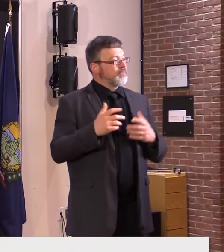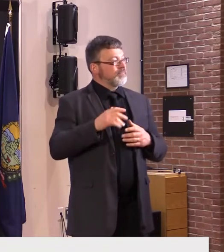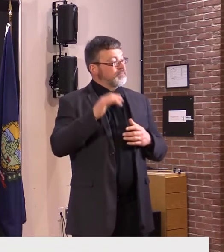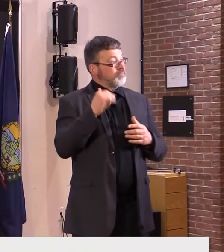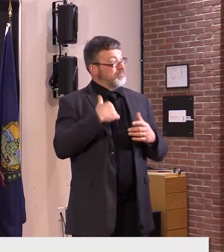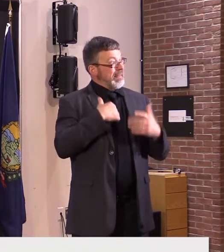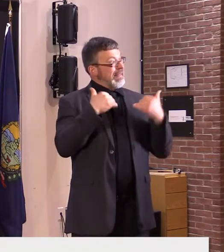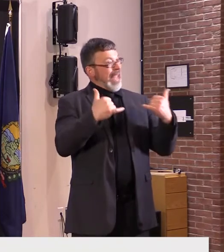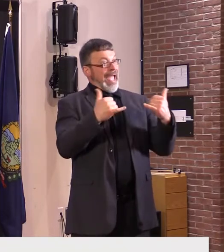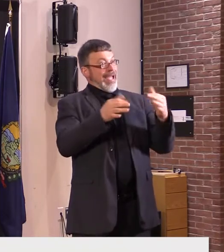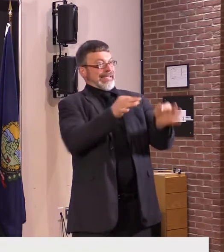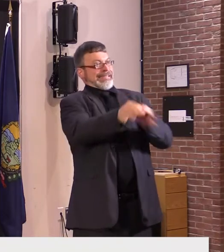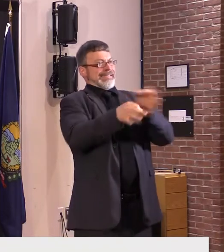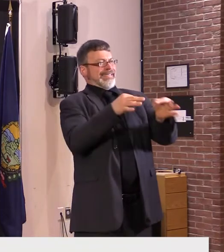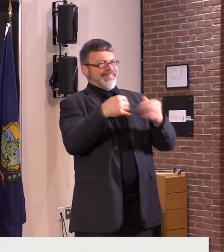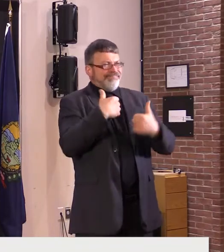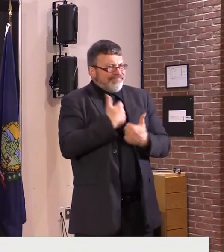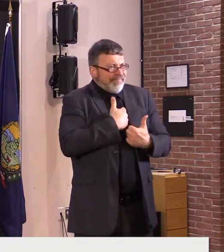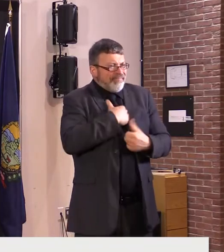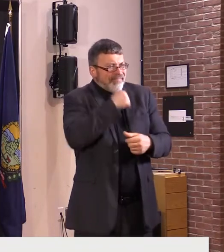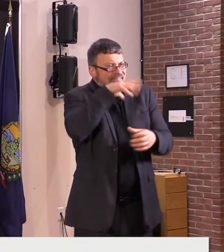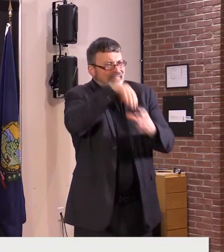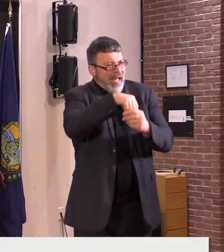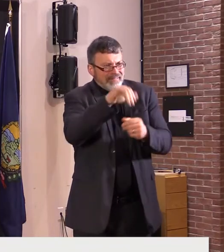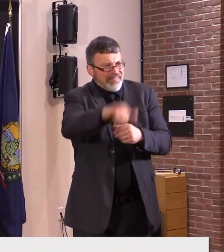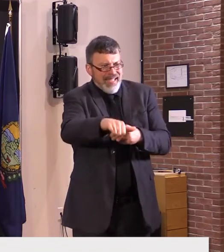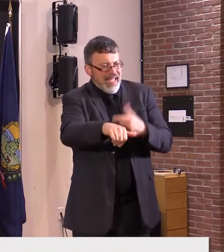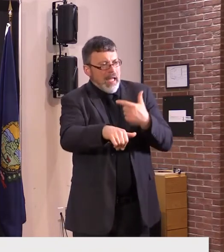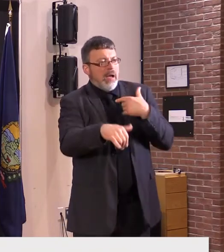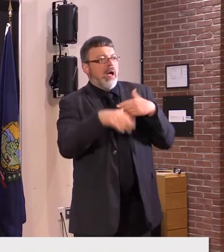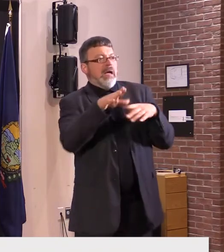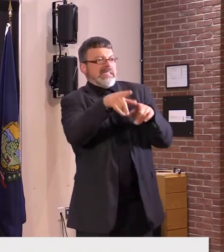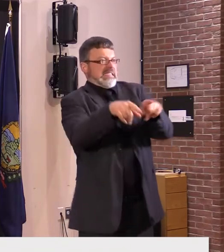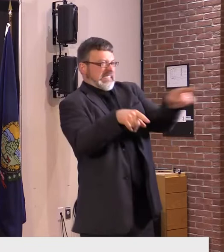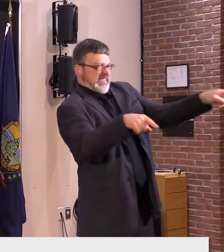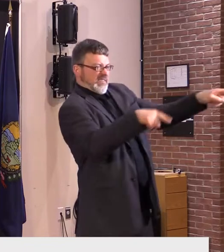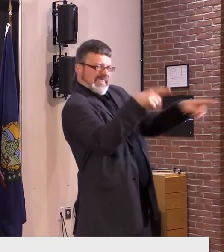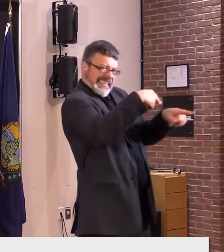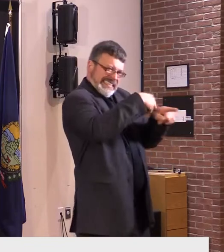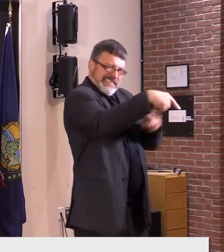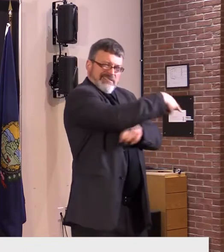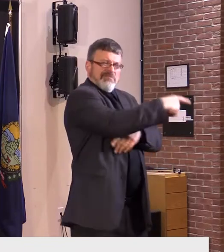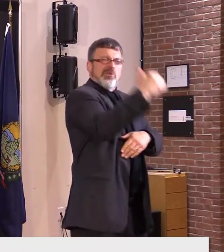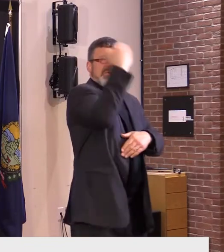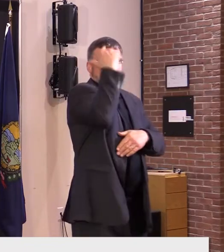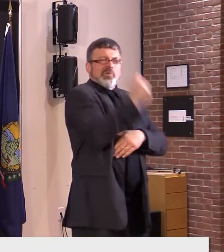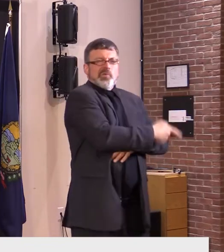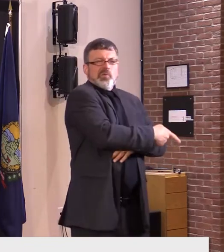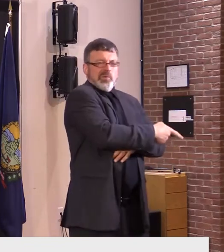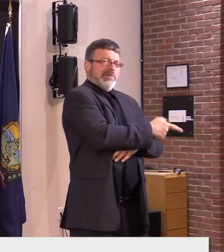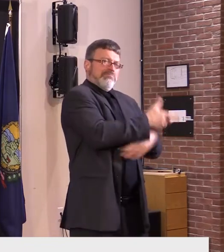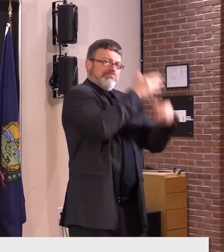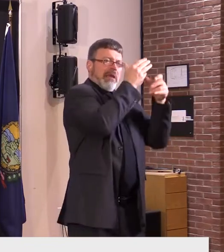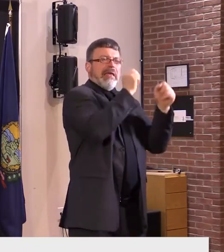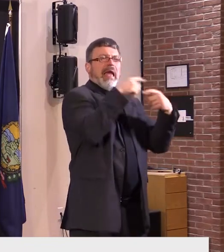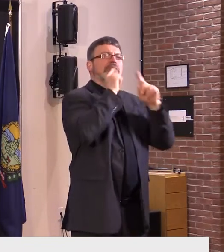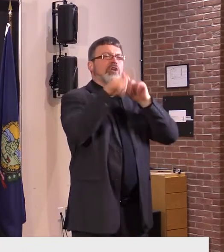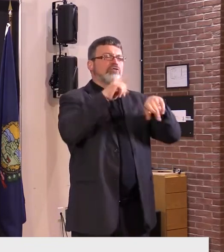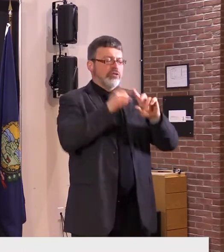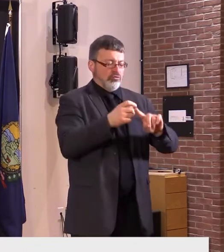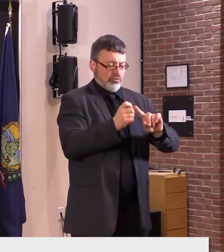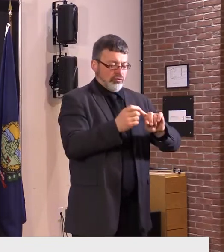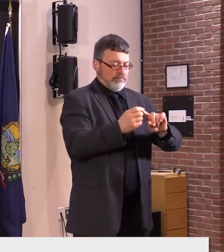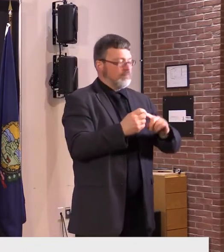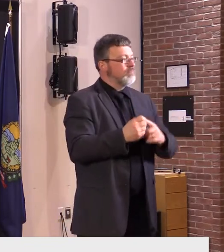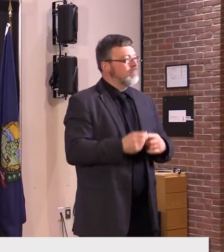do in terms of the formula itself, except to not mess with it too much and use